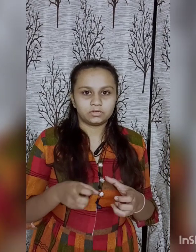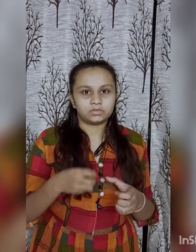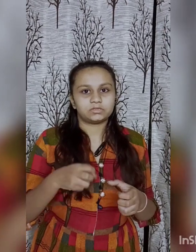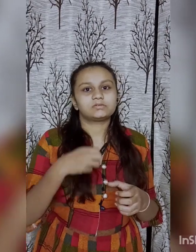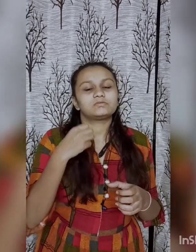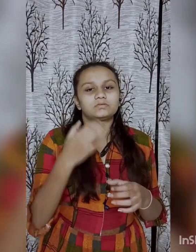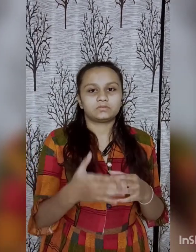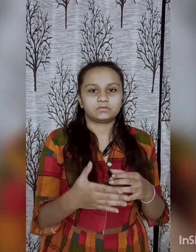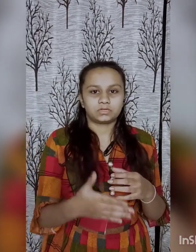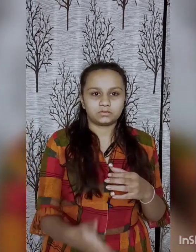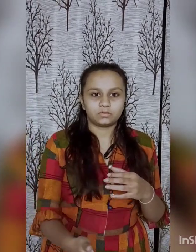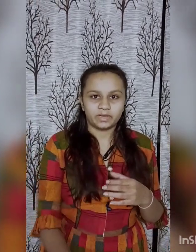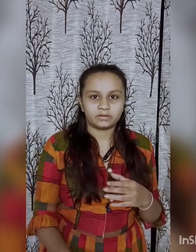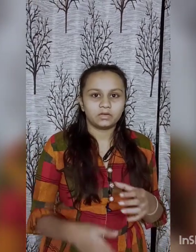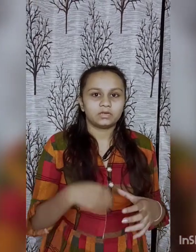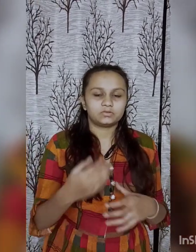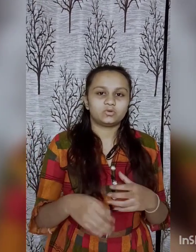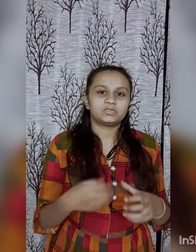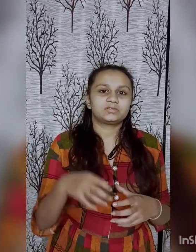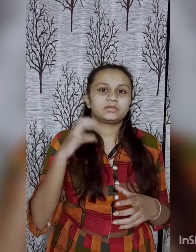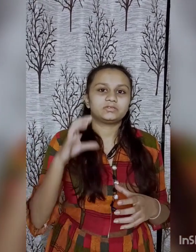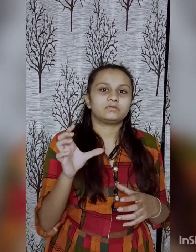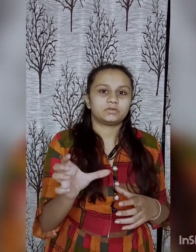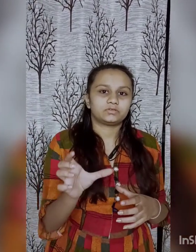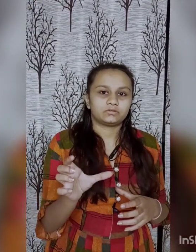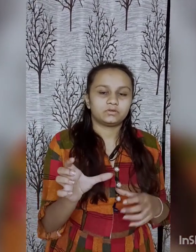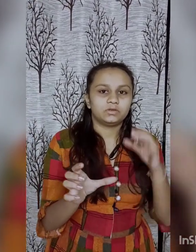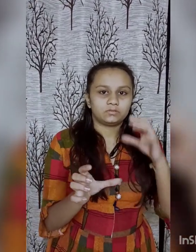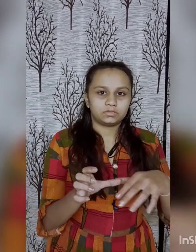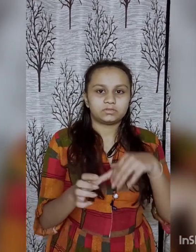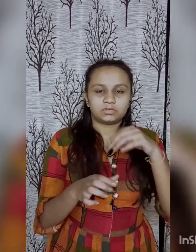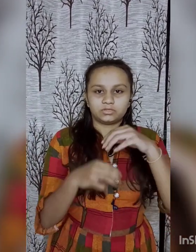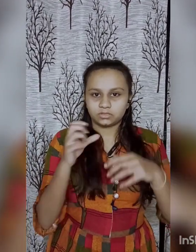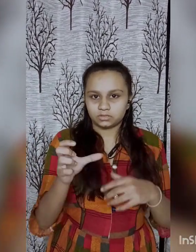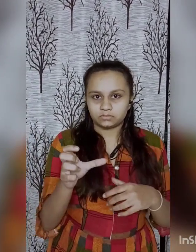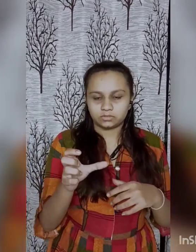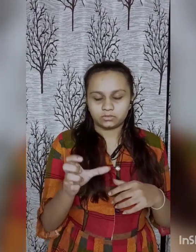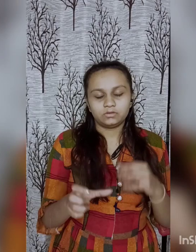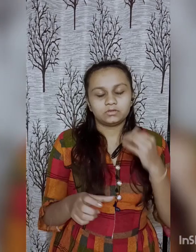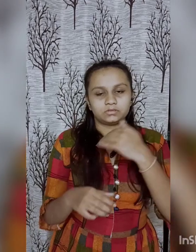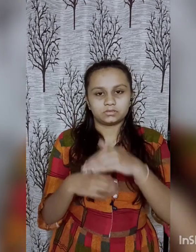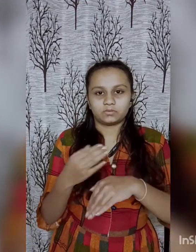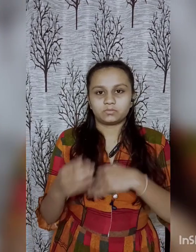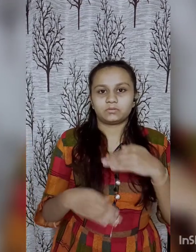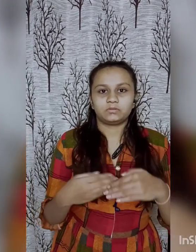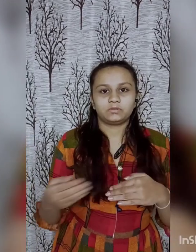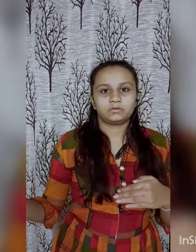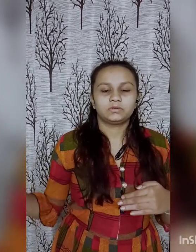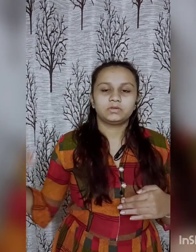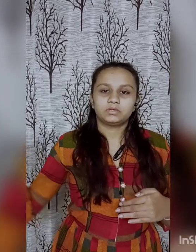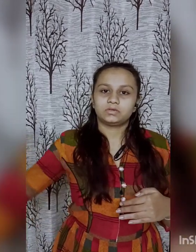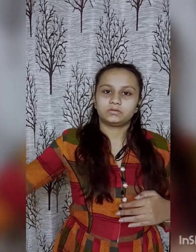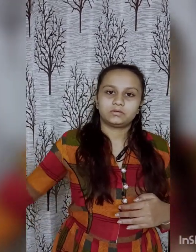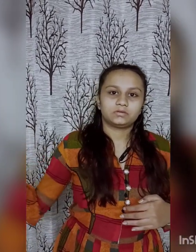the central bank is known as reserve ratio, and by making in such reserve ratio, the central bank makes the credit